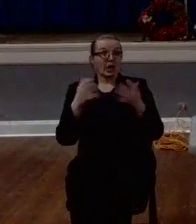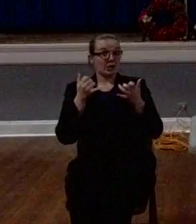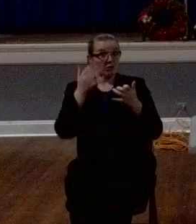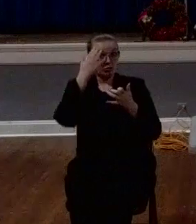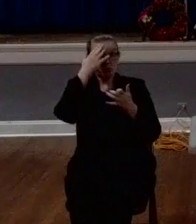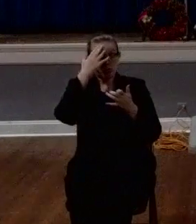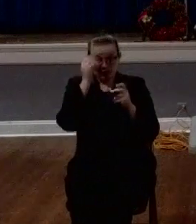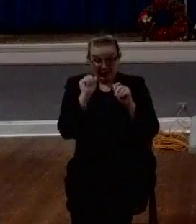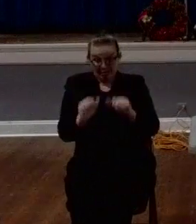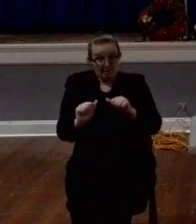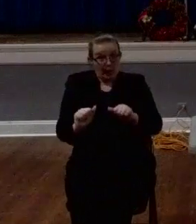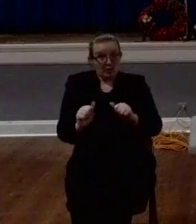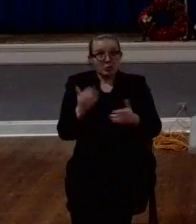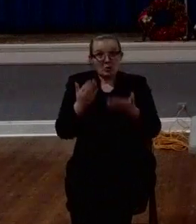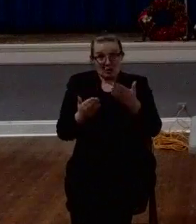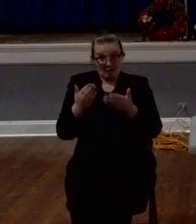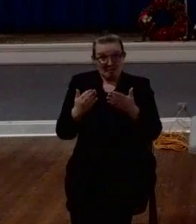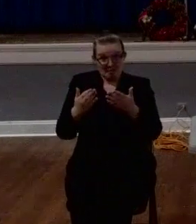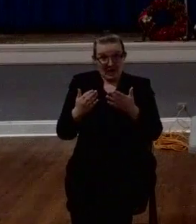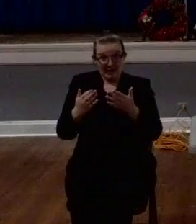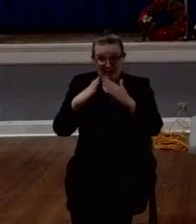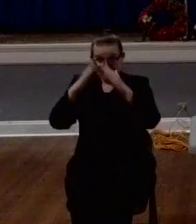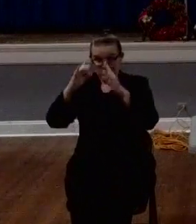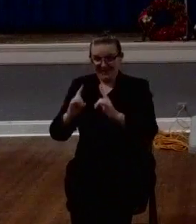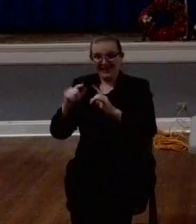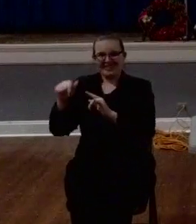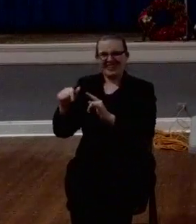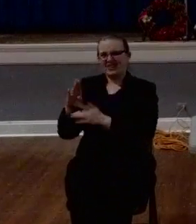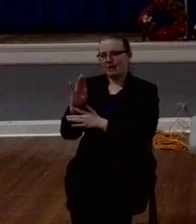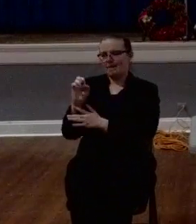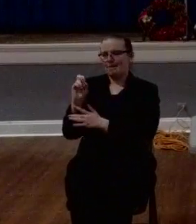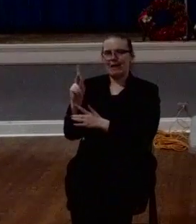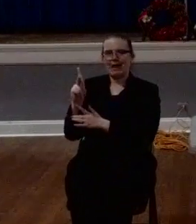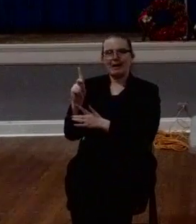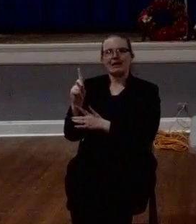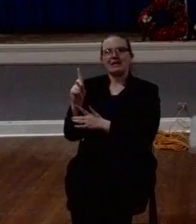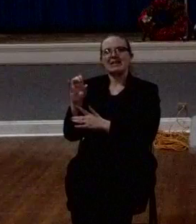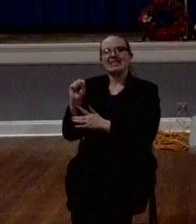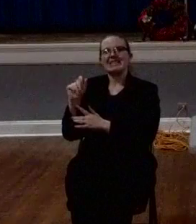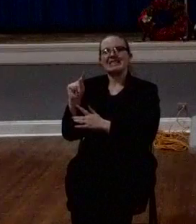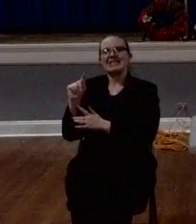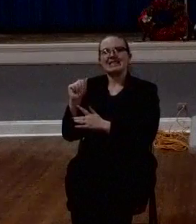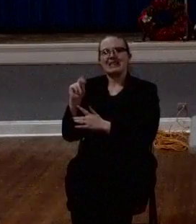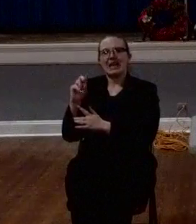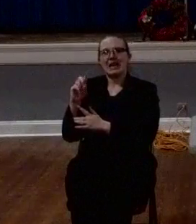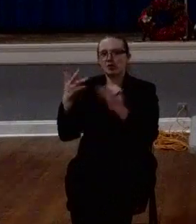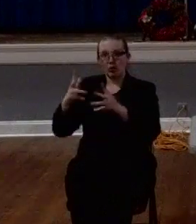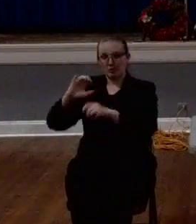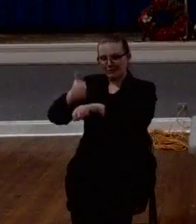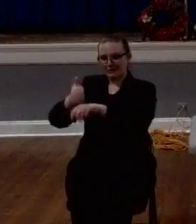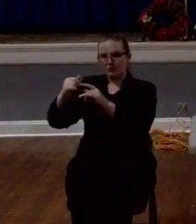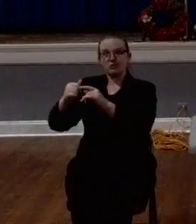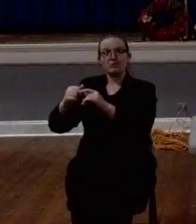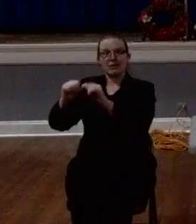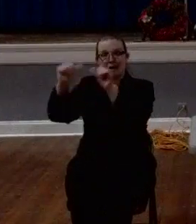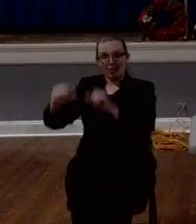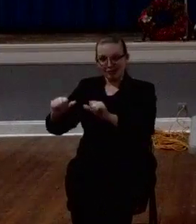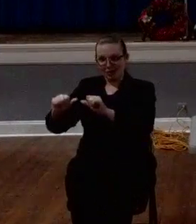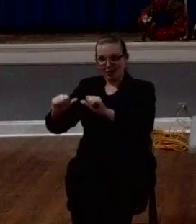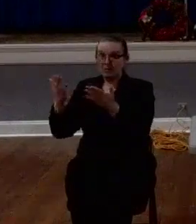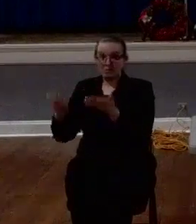possibility of the pavilion that's actually the bandstand that's at the Alamo. So again, we want to hear